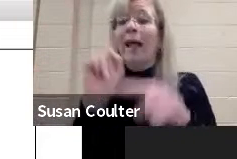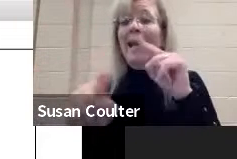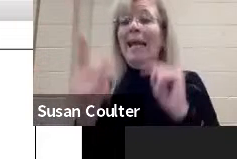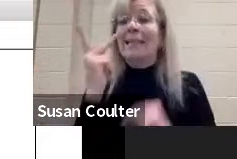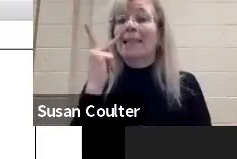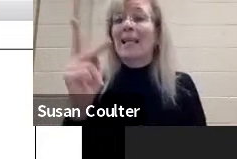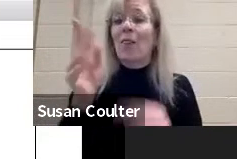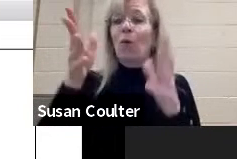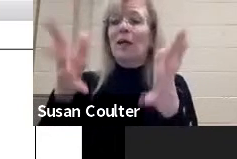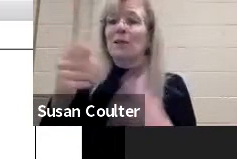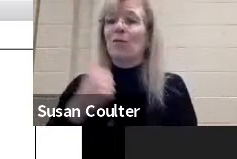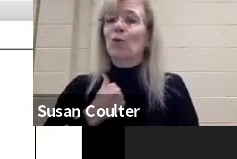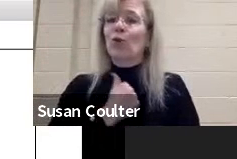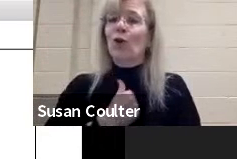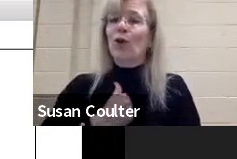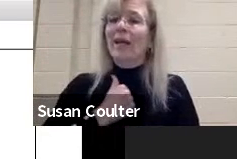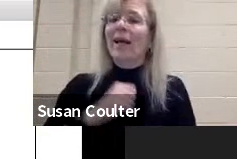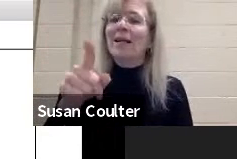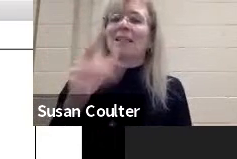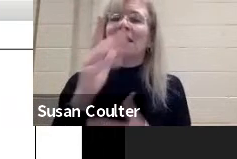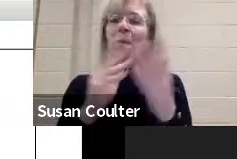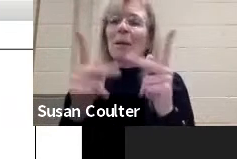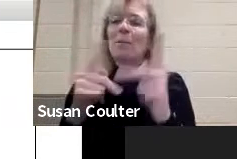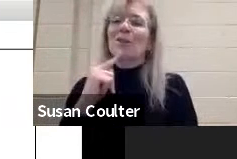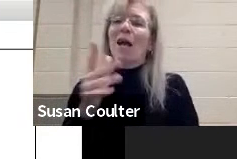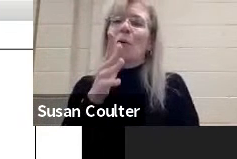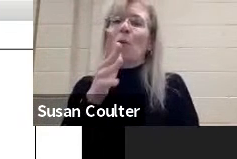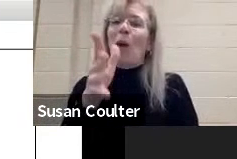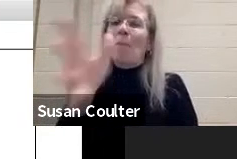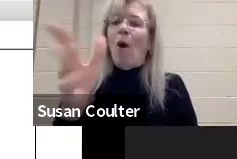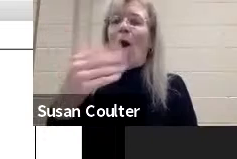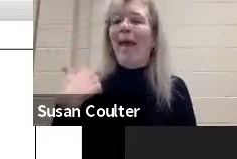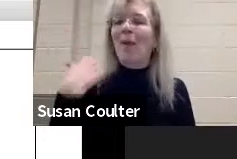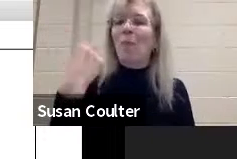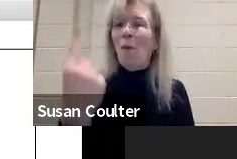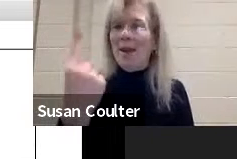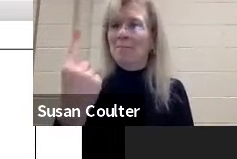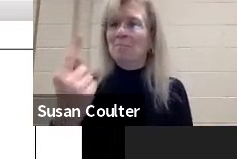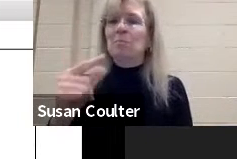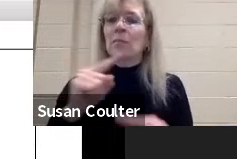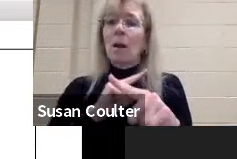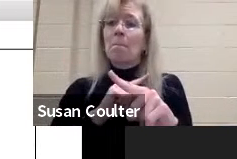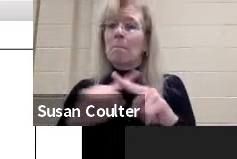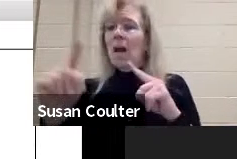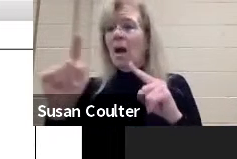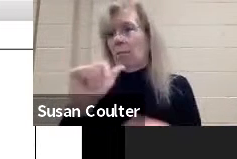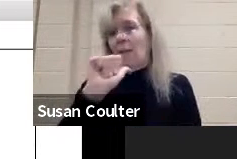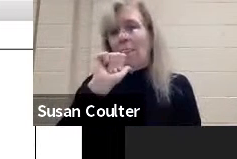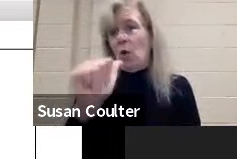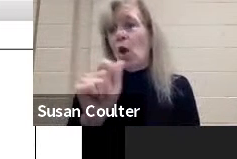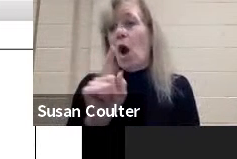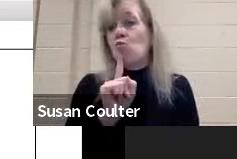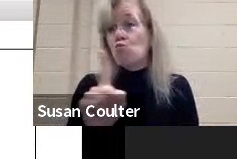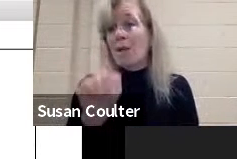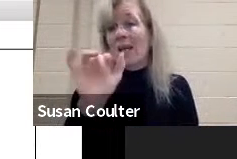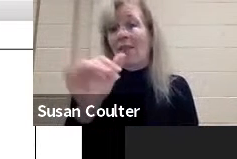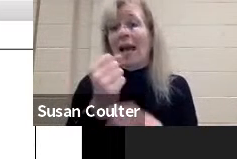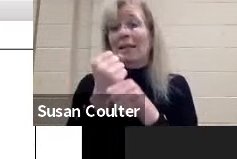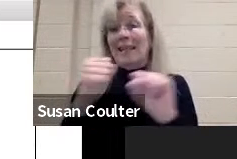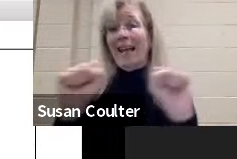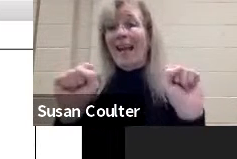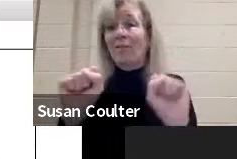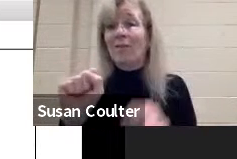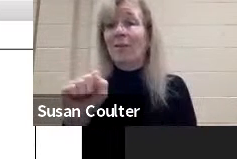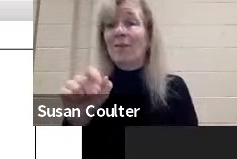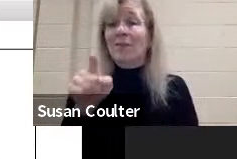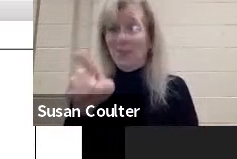Okay, when I can't see the rest of you, so some people said grandma had one, but they're not really